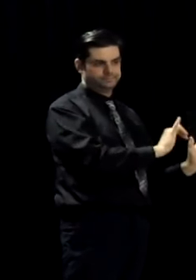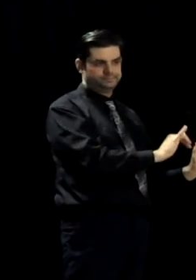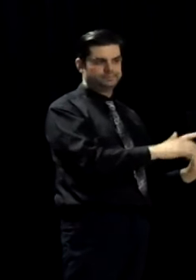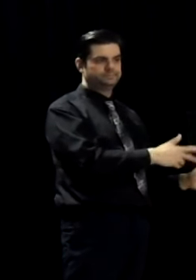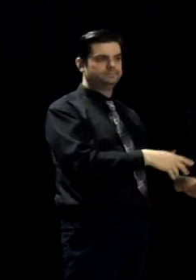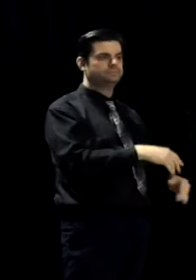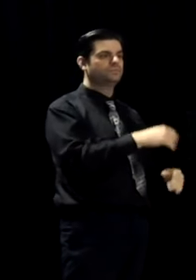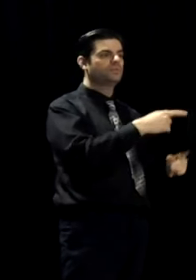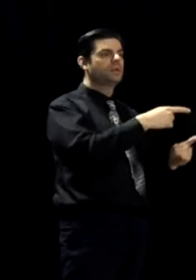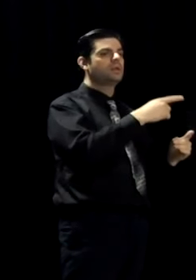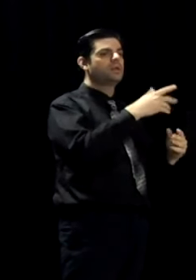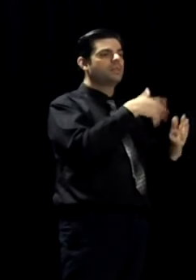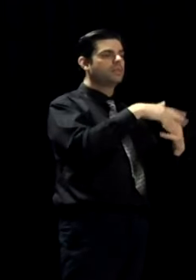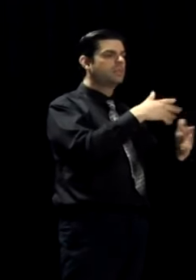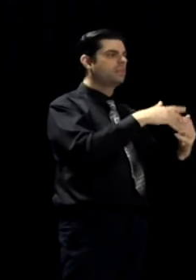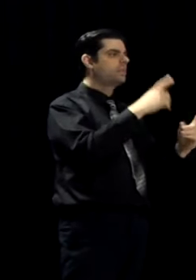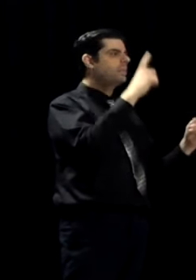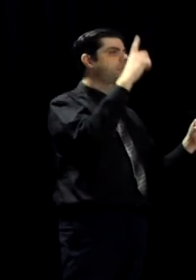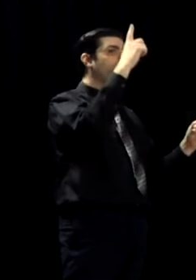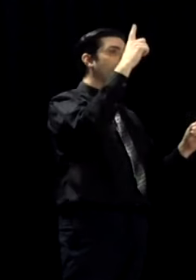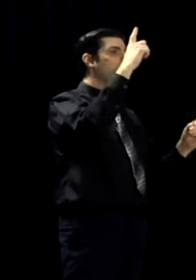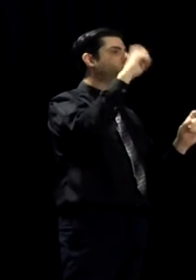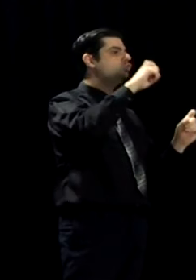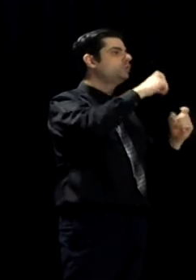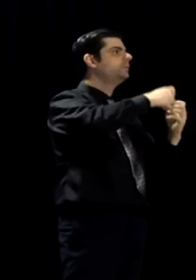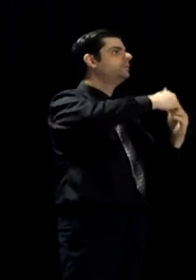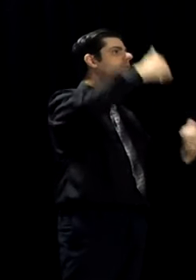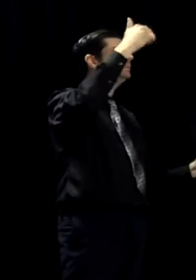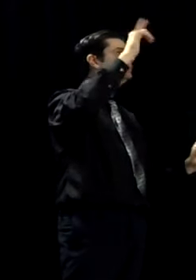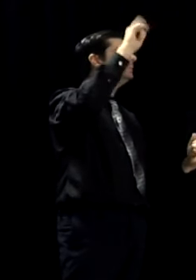we're seeing more contacts really than we'd like to see.